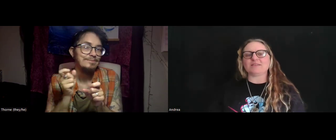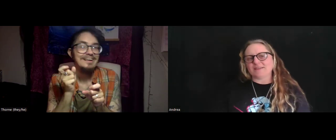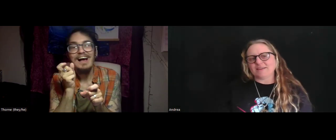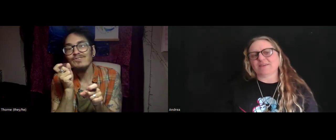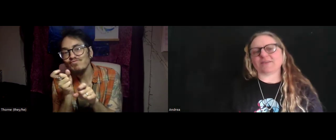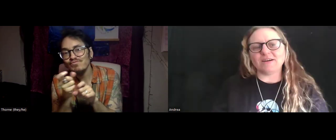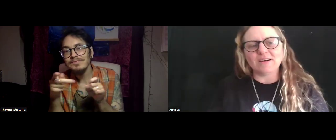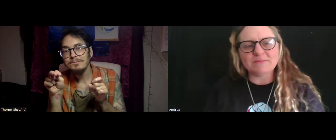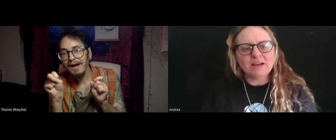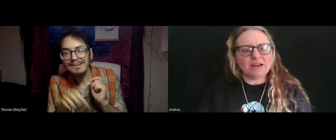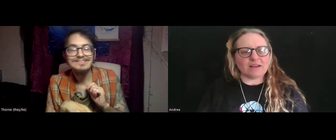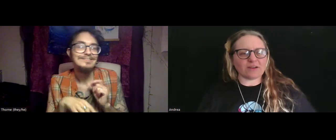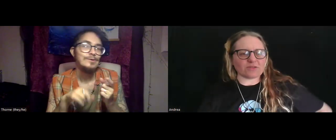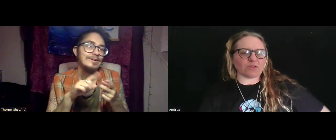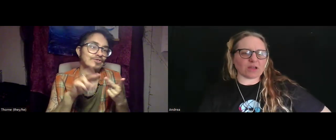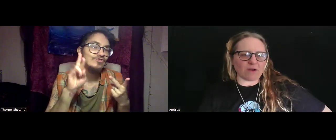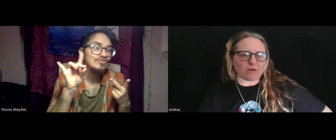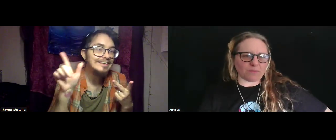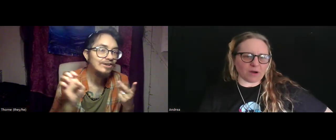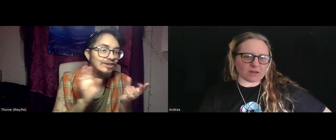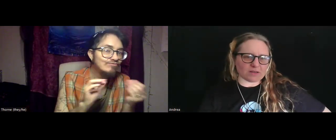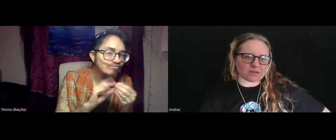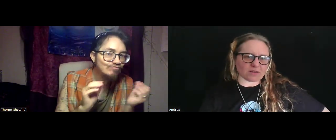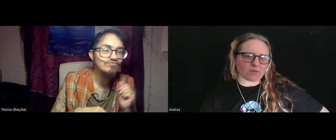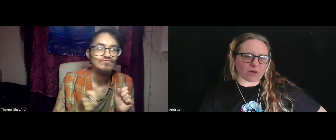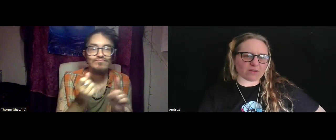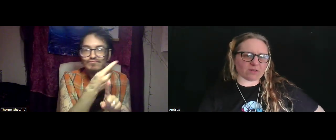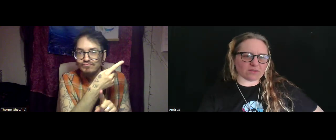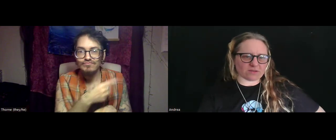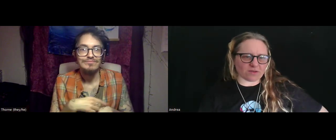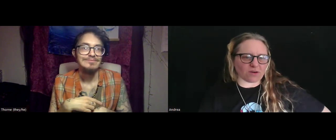You know, joking around with puns or riddles or,